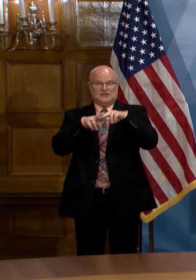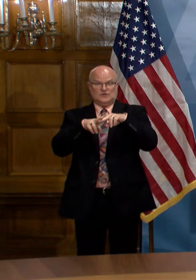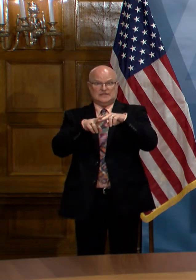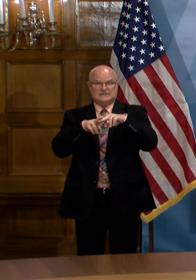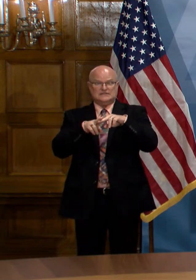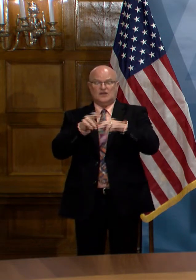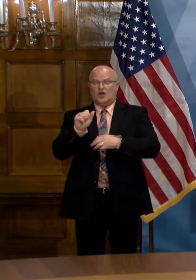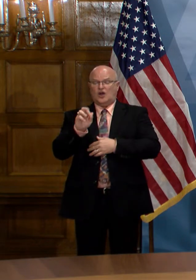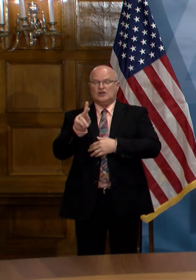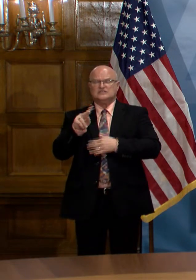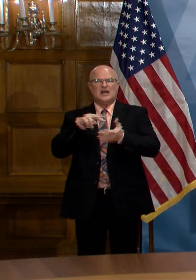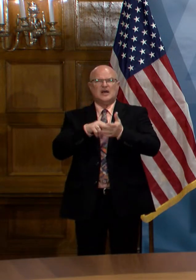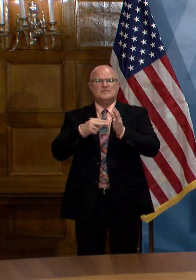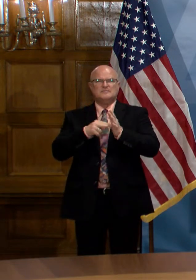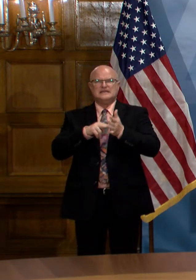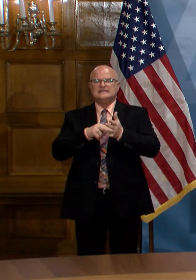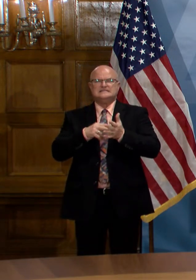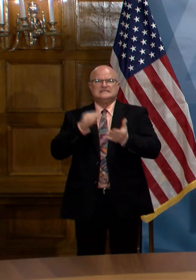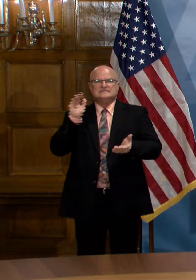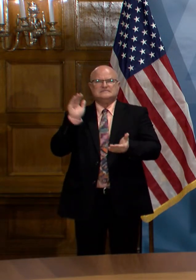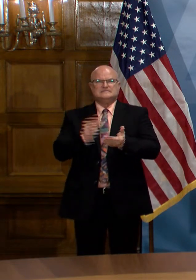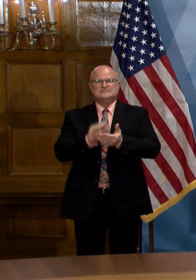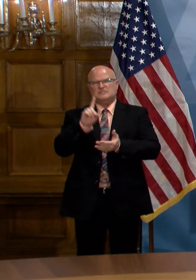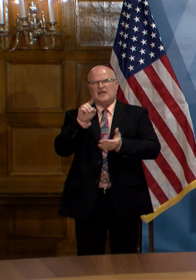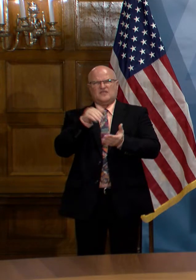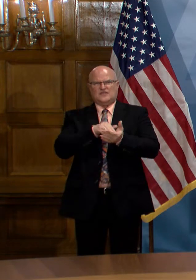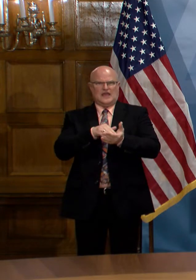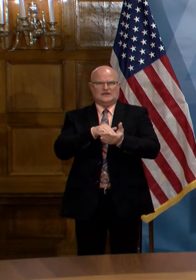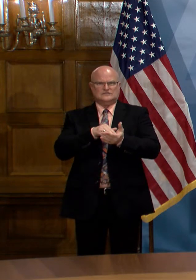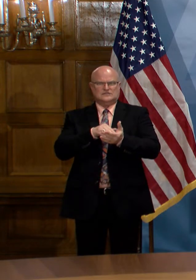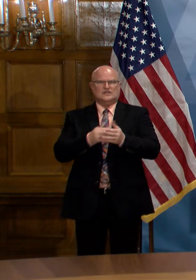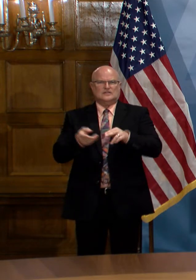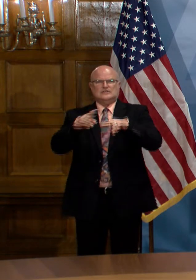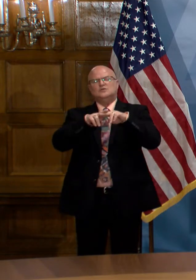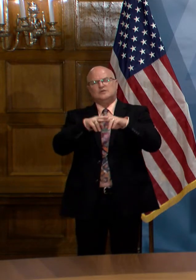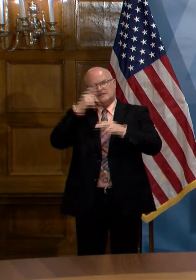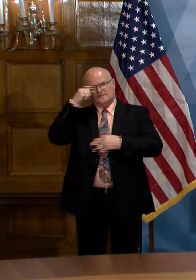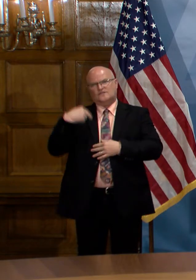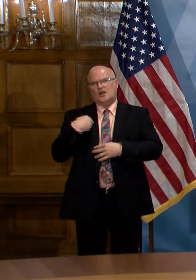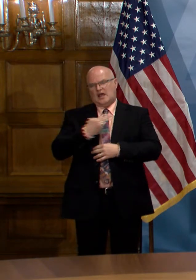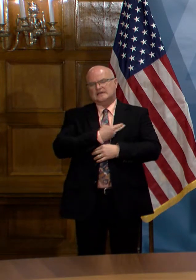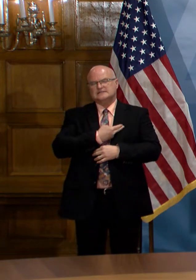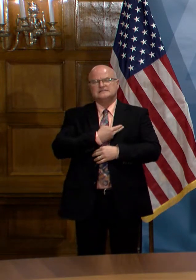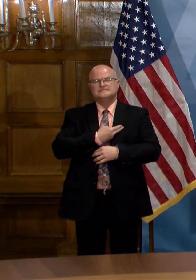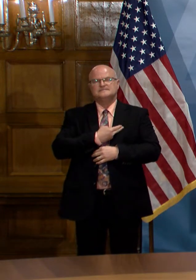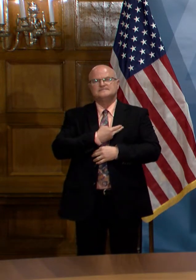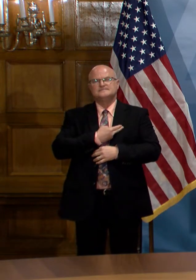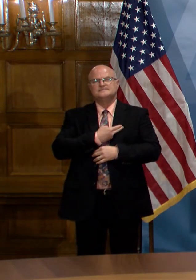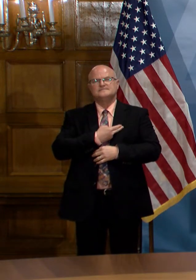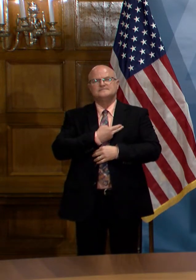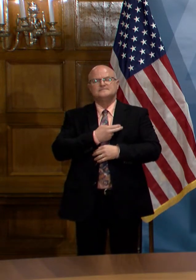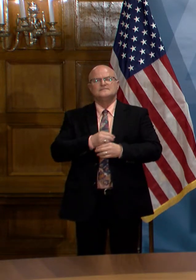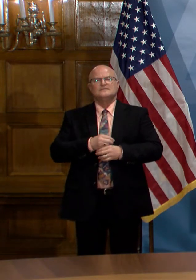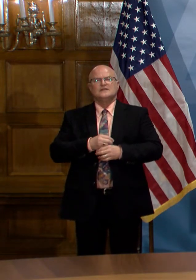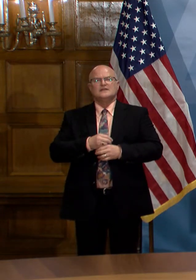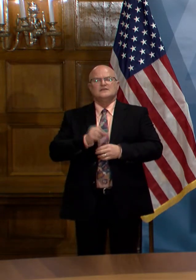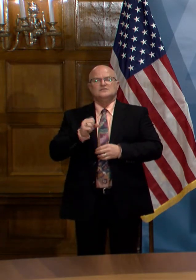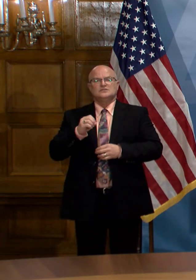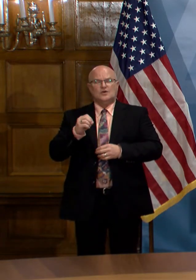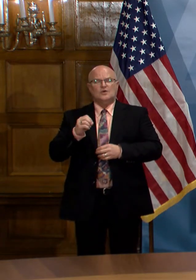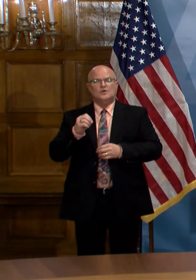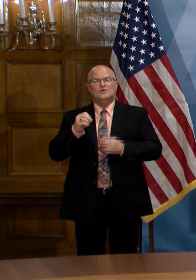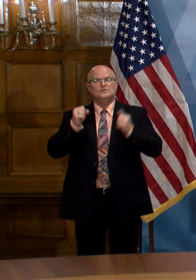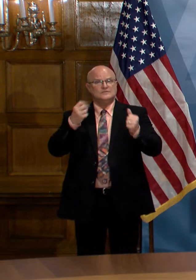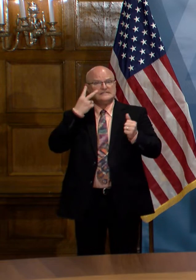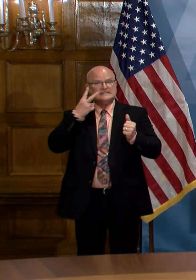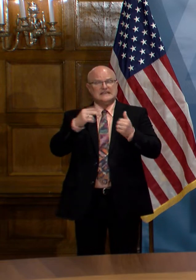increase. In Arkansas, there's probably about 1,000 doses that we will have, new doses this week. And so